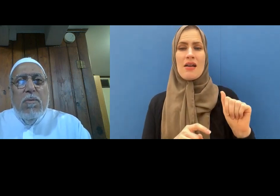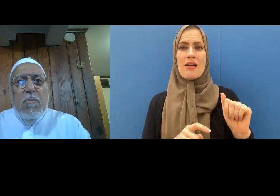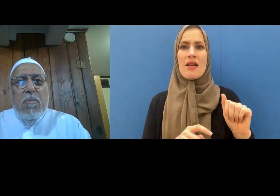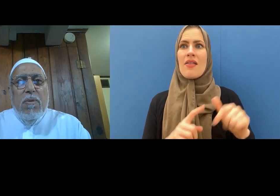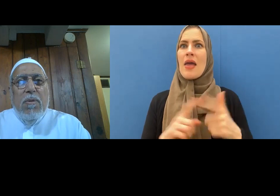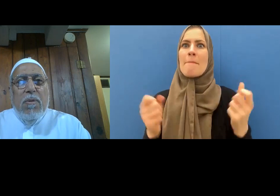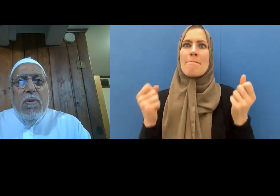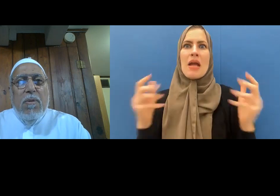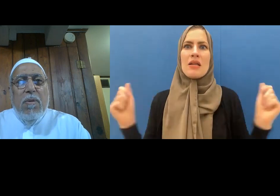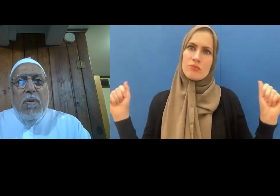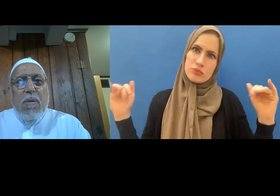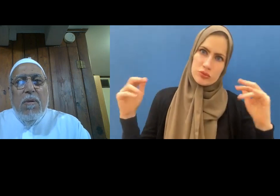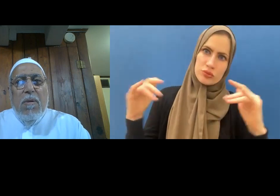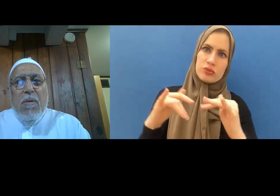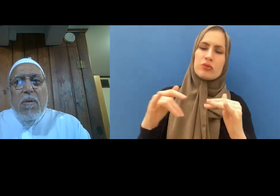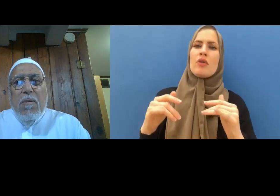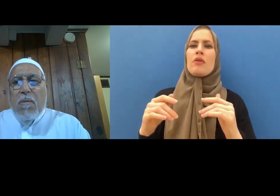droves.